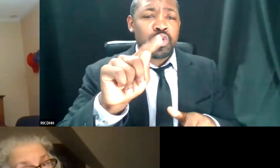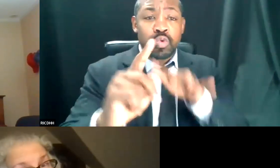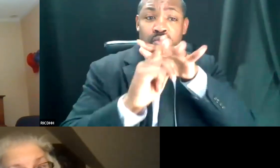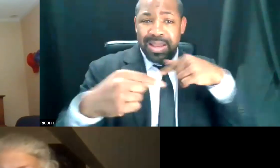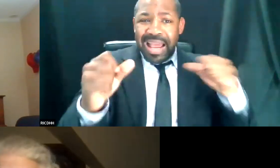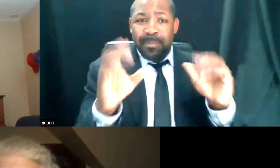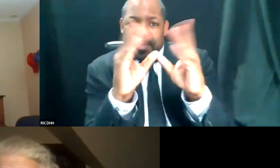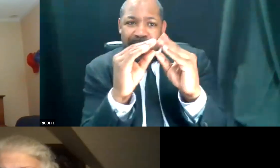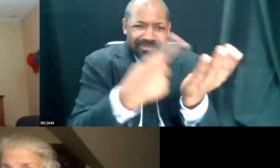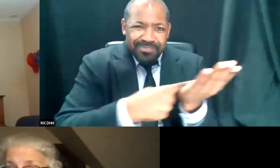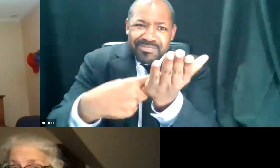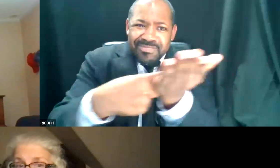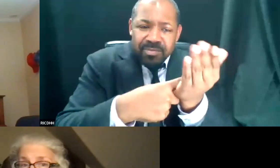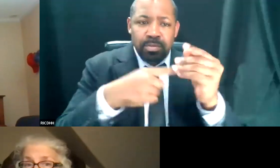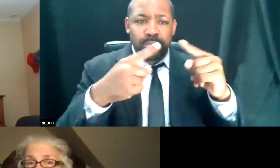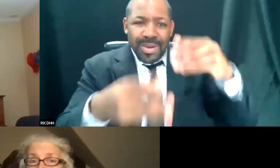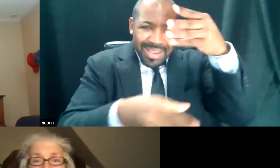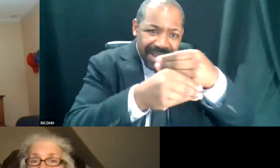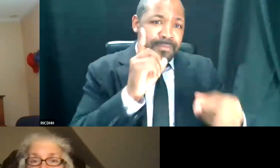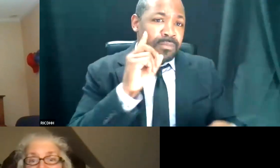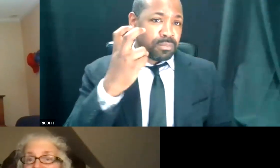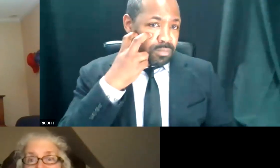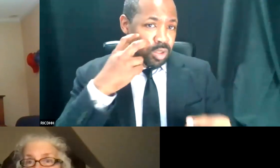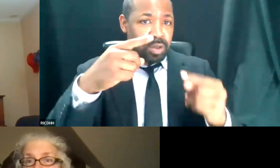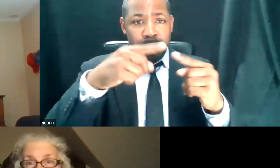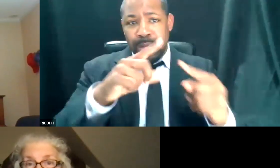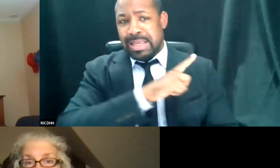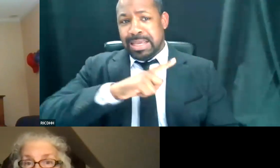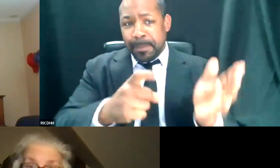RICDHH. Maybe during the retreat, we could talk about it. I'd like to have it say